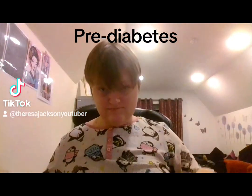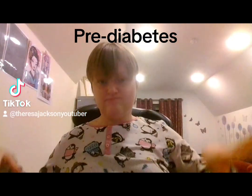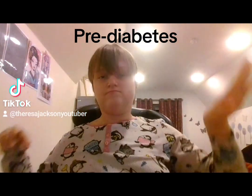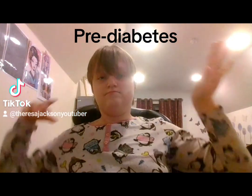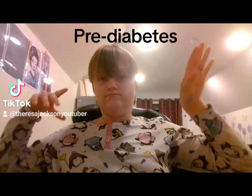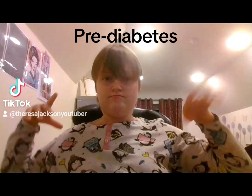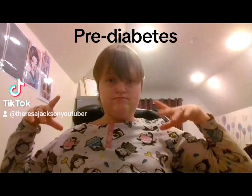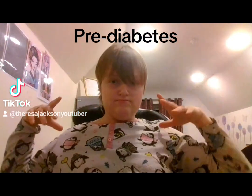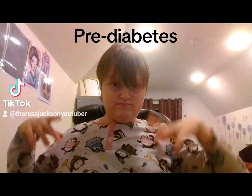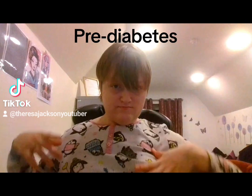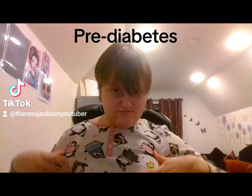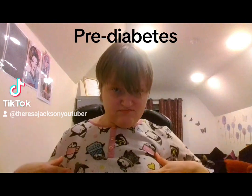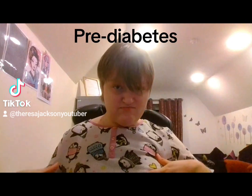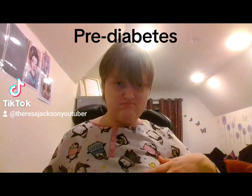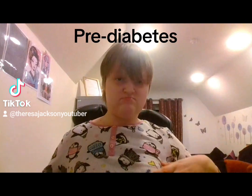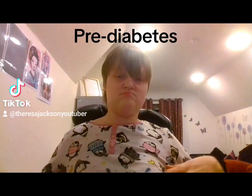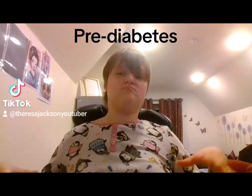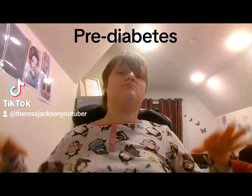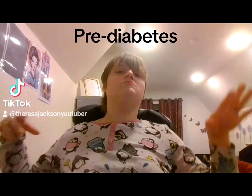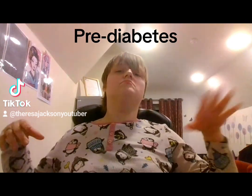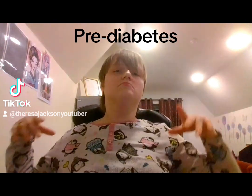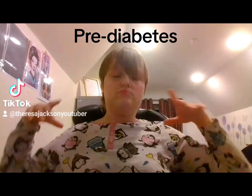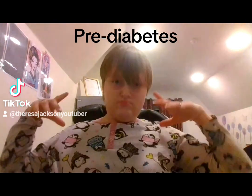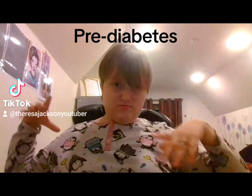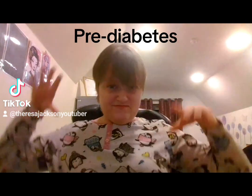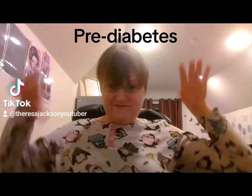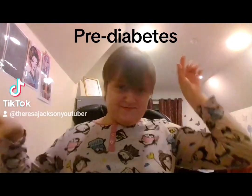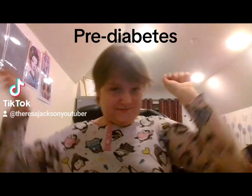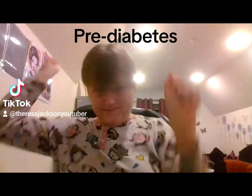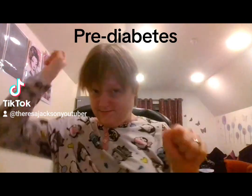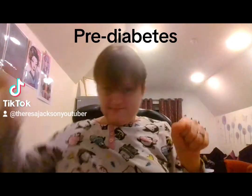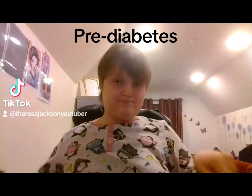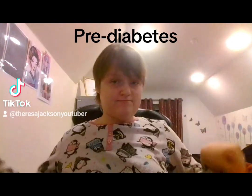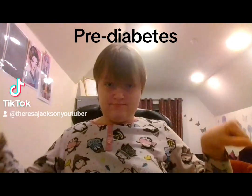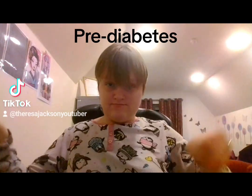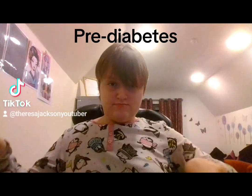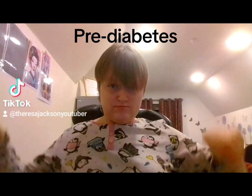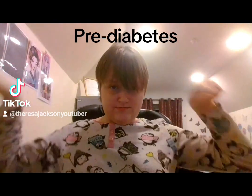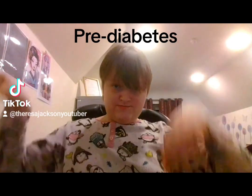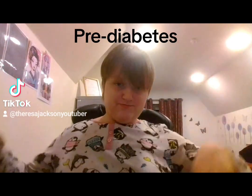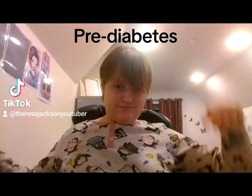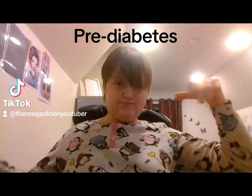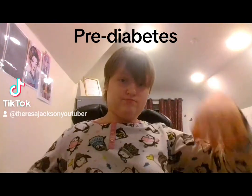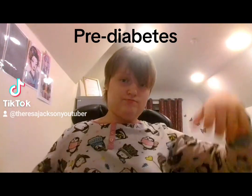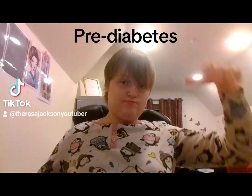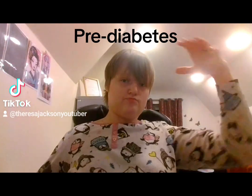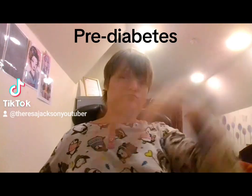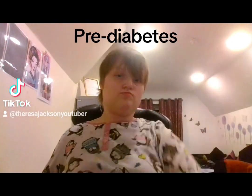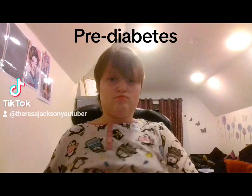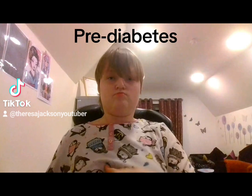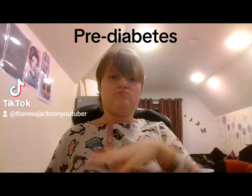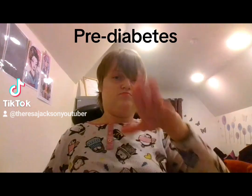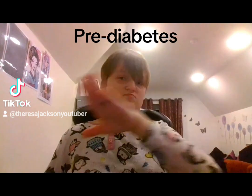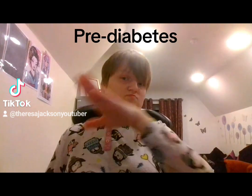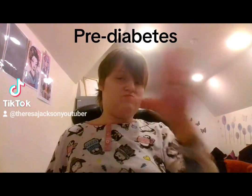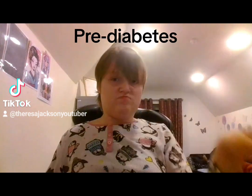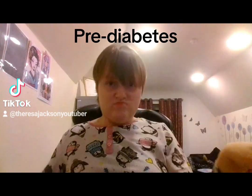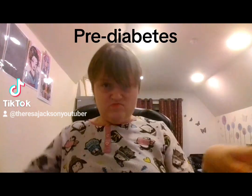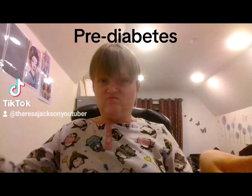enough glucose into your cells for energy, losing weight without trying, genital